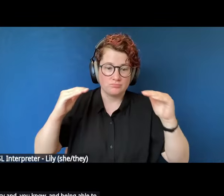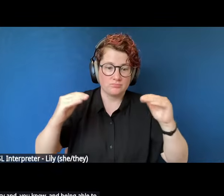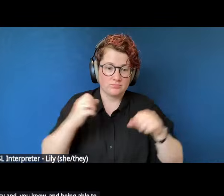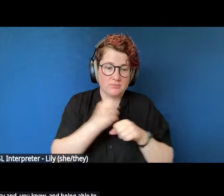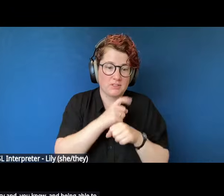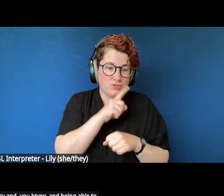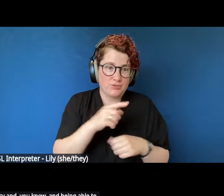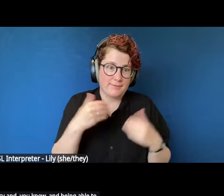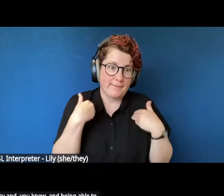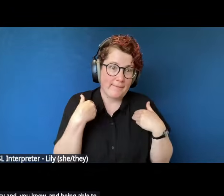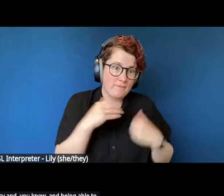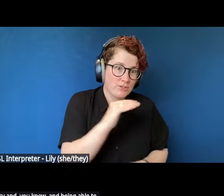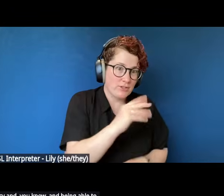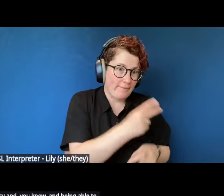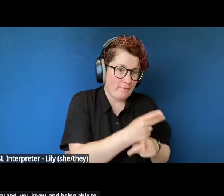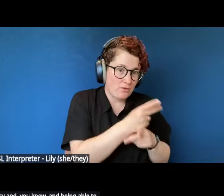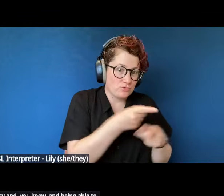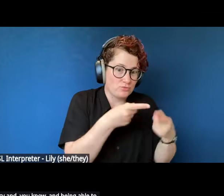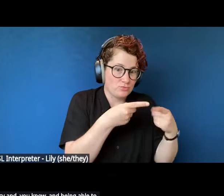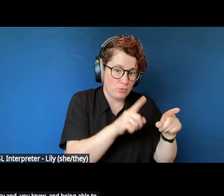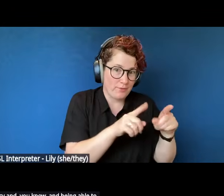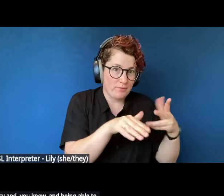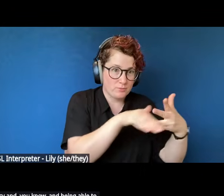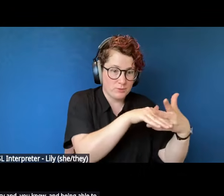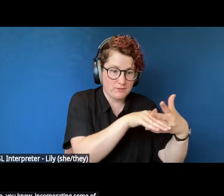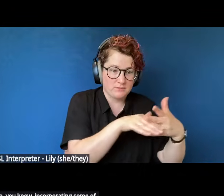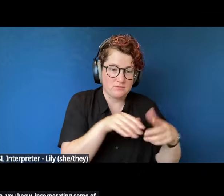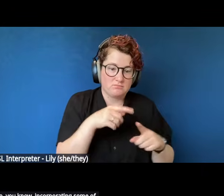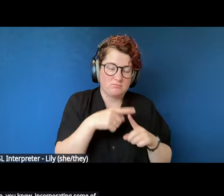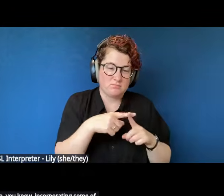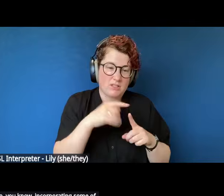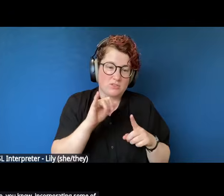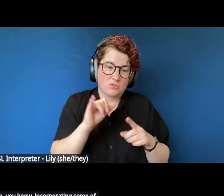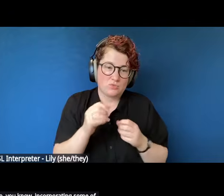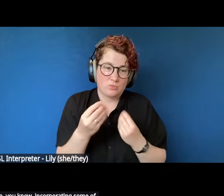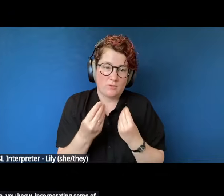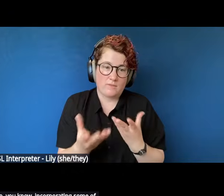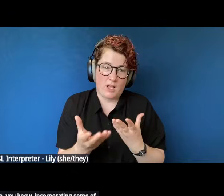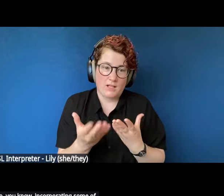but also, you know, incorporating some of the feedback that we've heard, yeah.